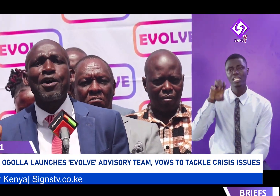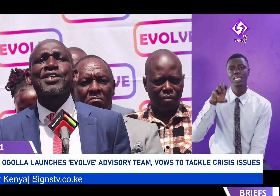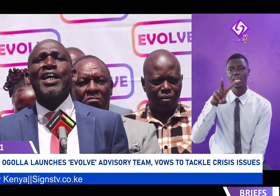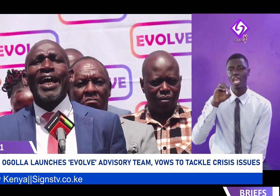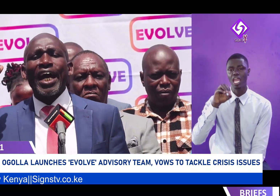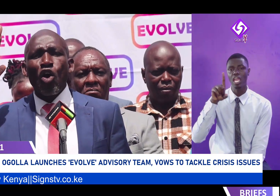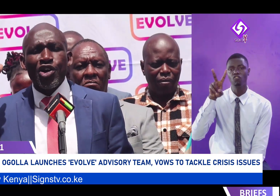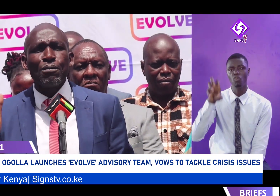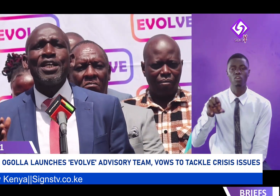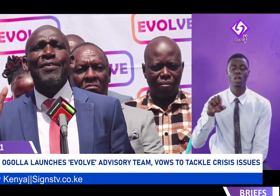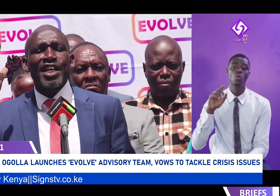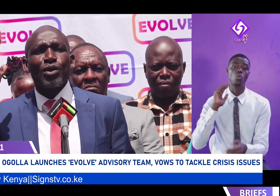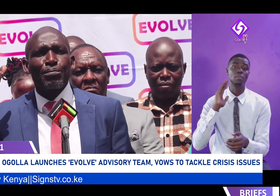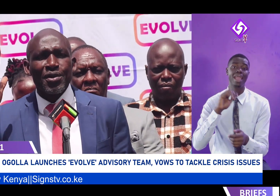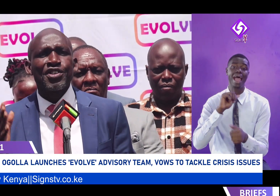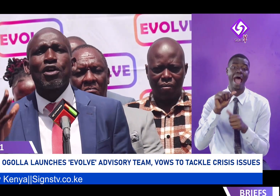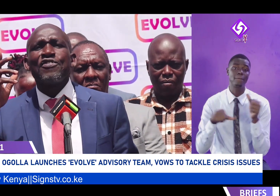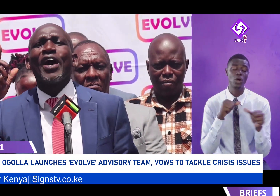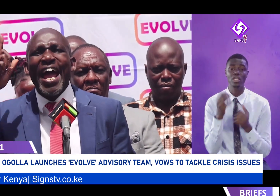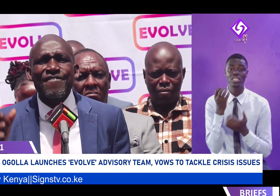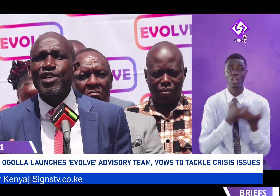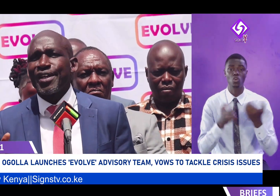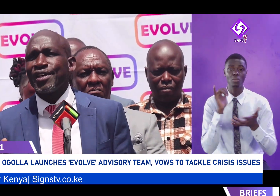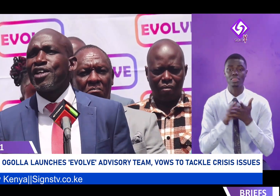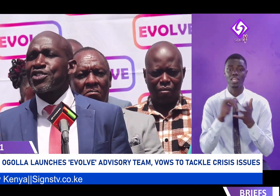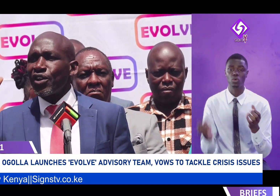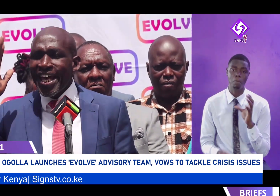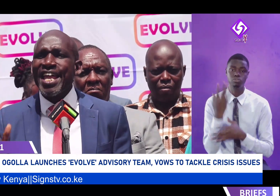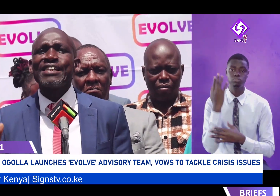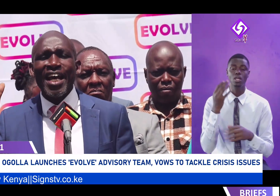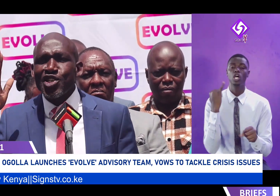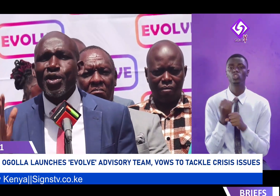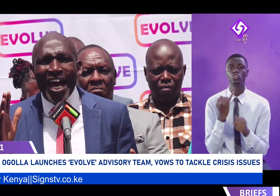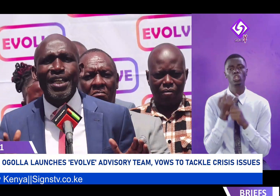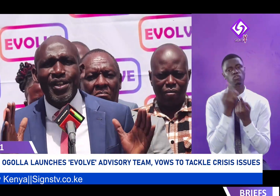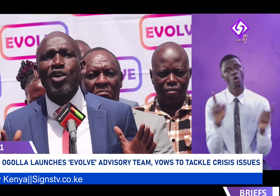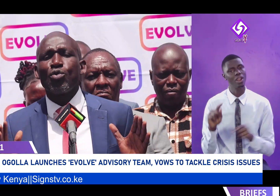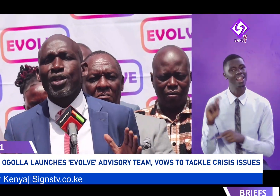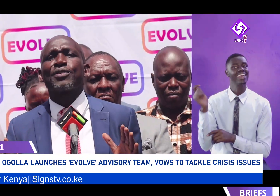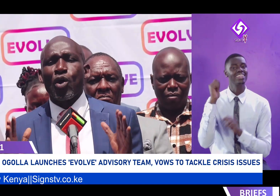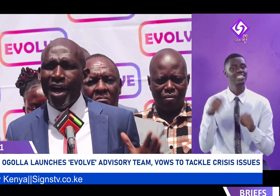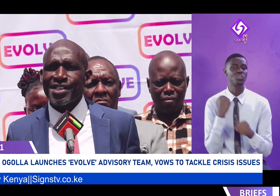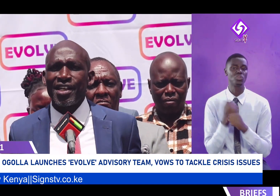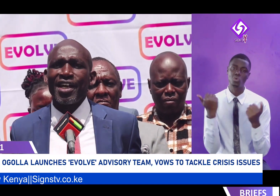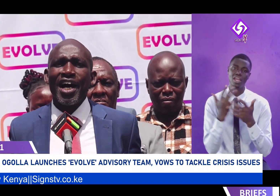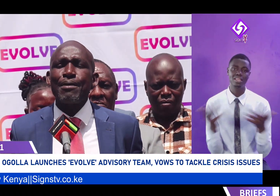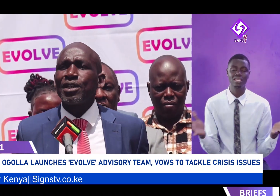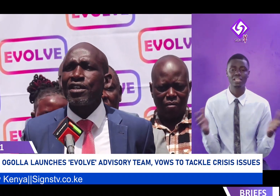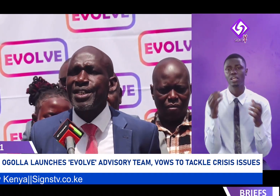about economy that will produce job for everyone. So Kenyans can do anything with what they want. And because this